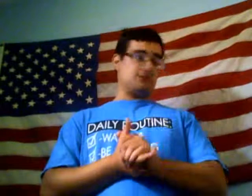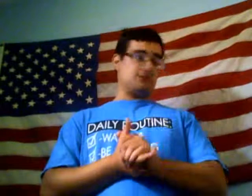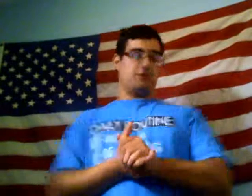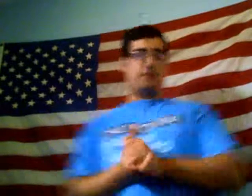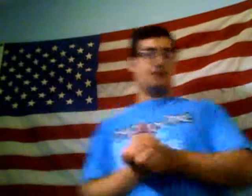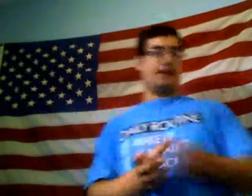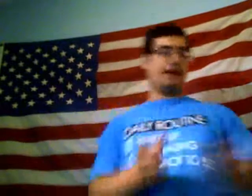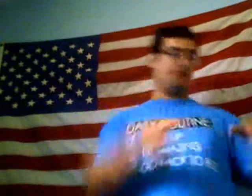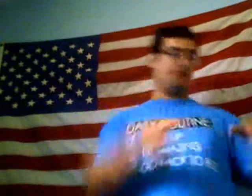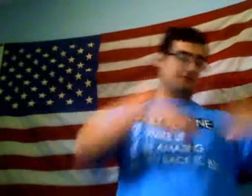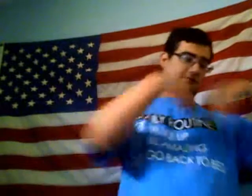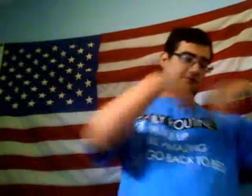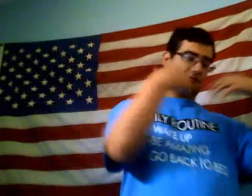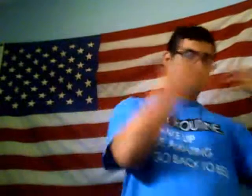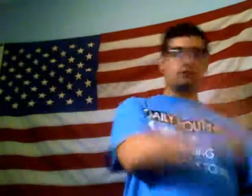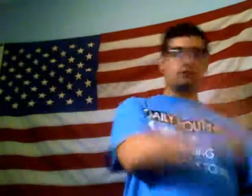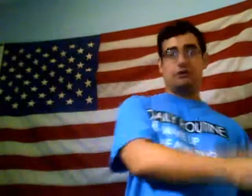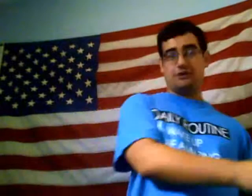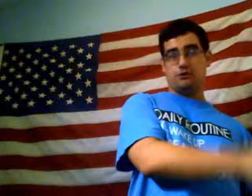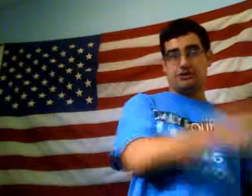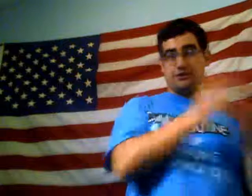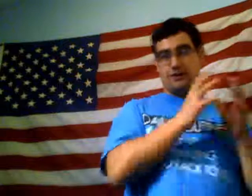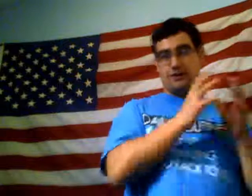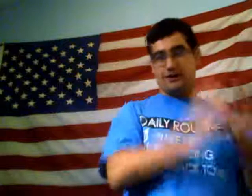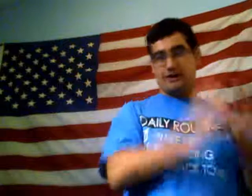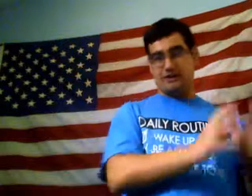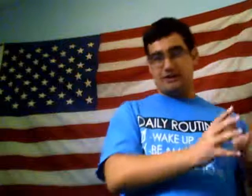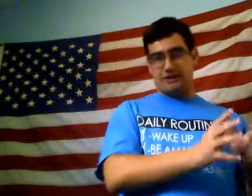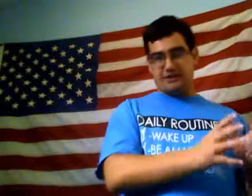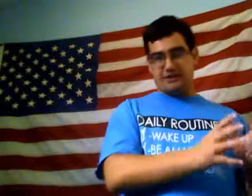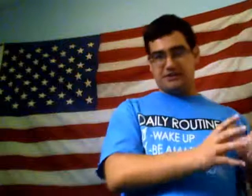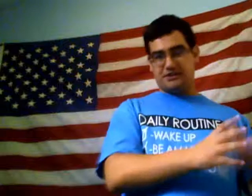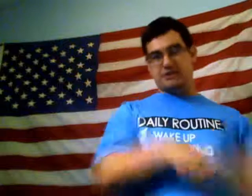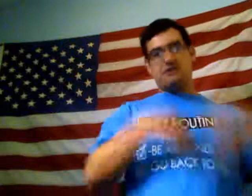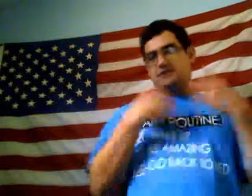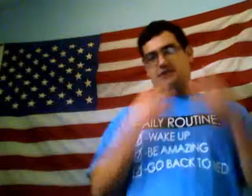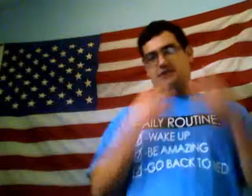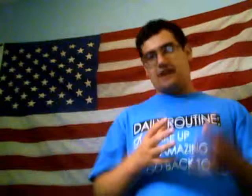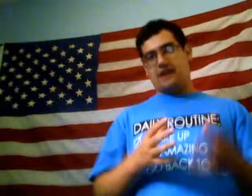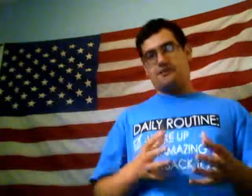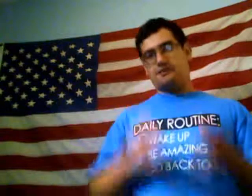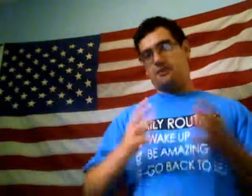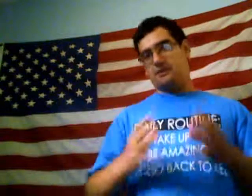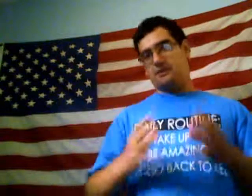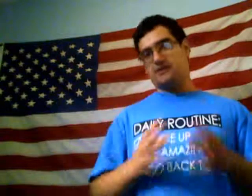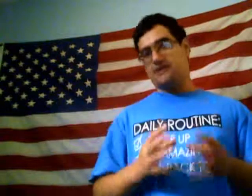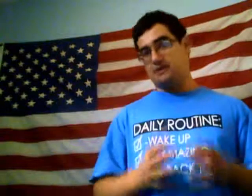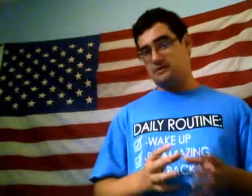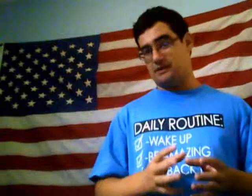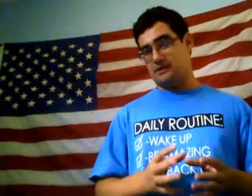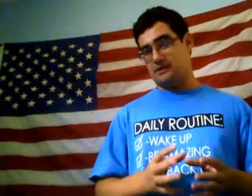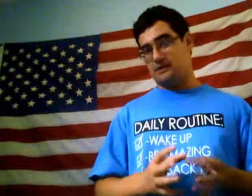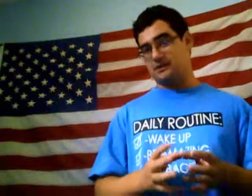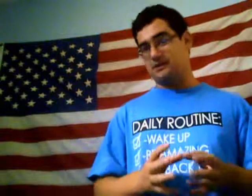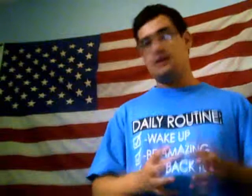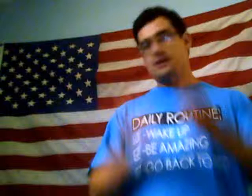So you basically have Wilson, who's the Democratic nomination, Taft, who's the Republican establishment nomination,